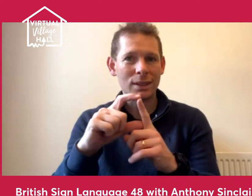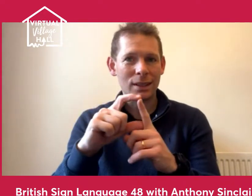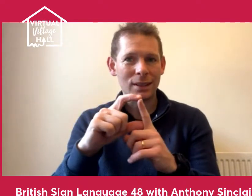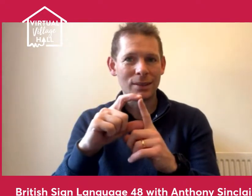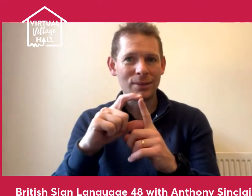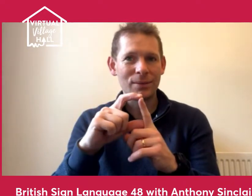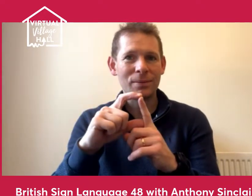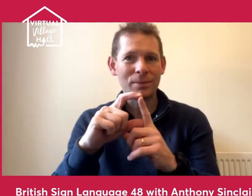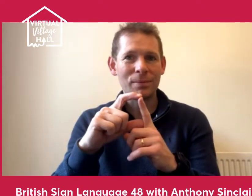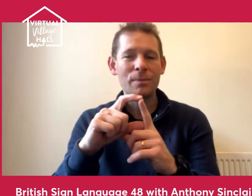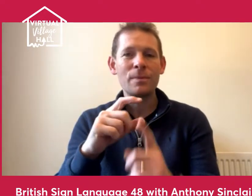daughter,